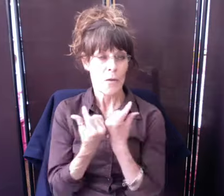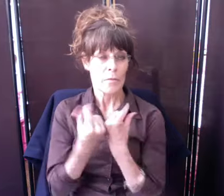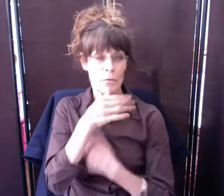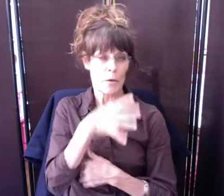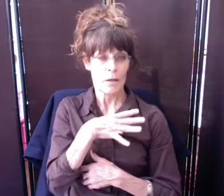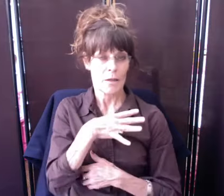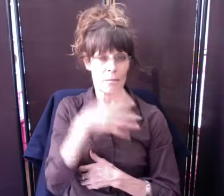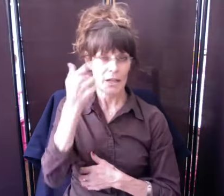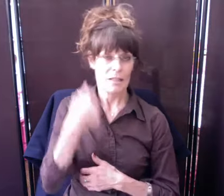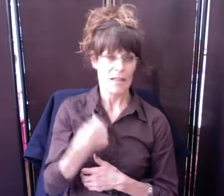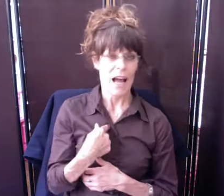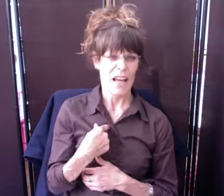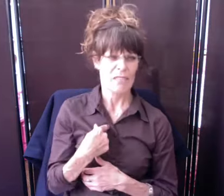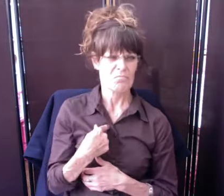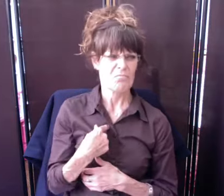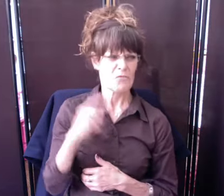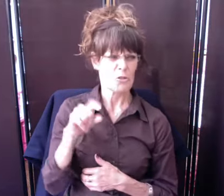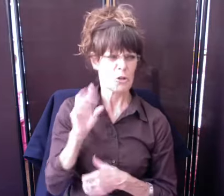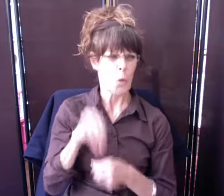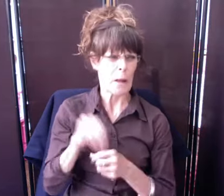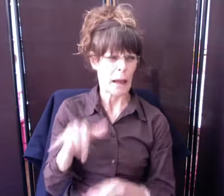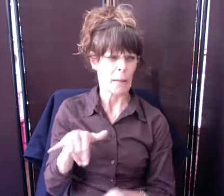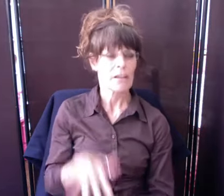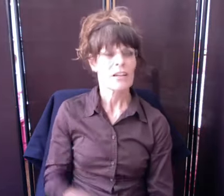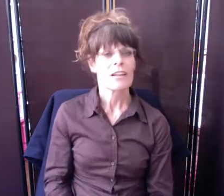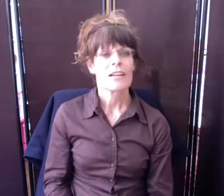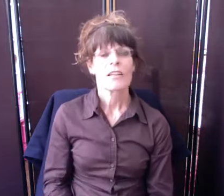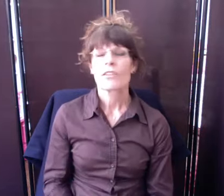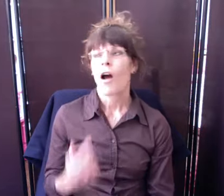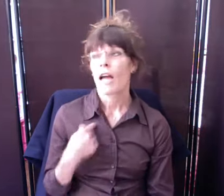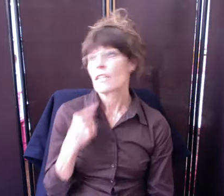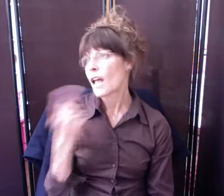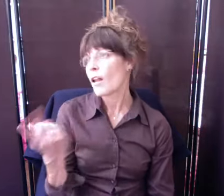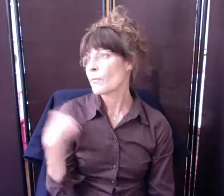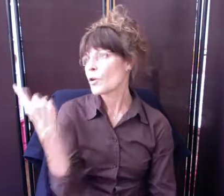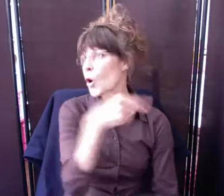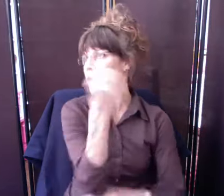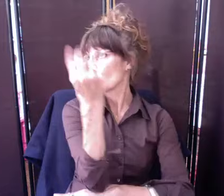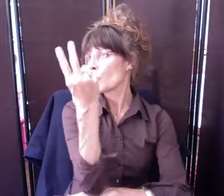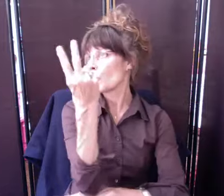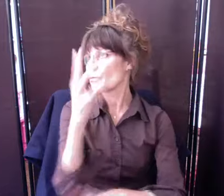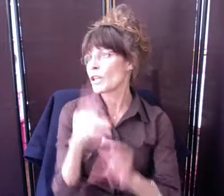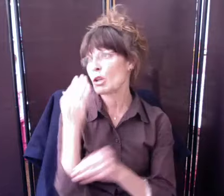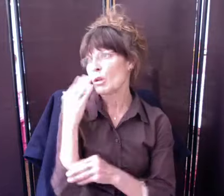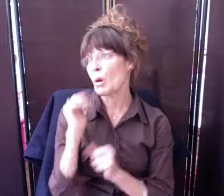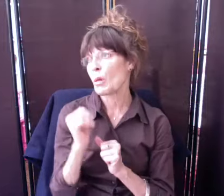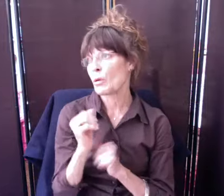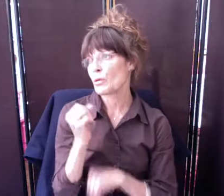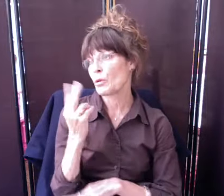of the society type. So I told Linda I'm going to go to this noon meeting at Moore Park. I'm like, you know how those meetings are. You know, they're just a bunch of